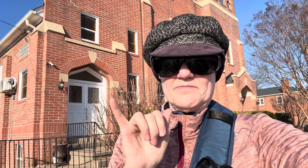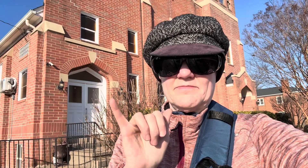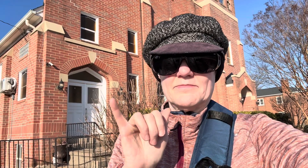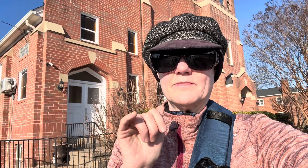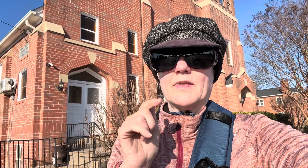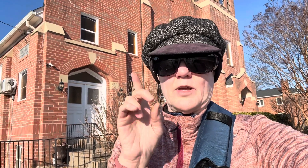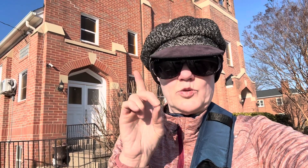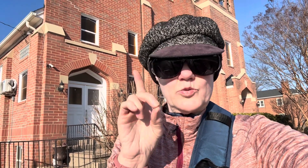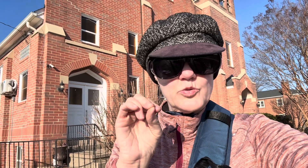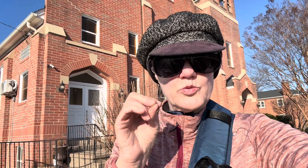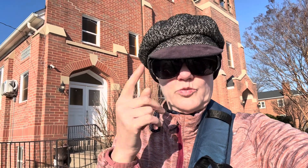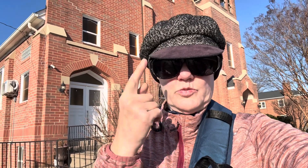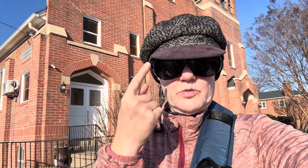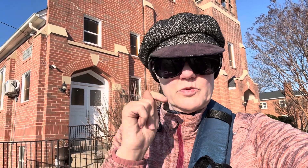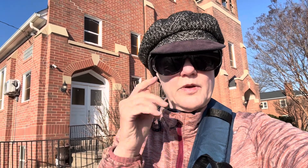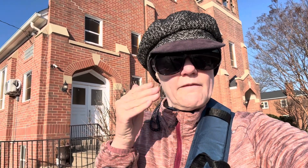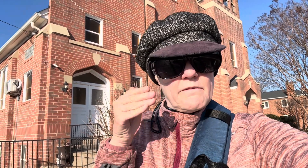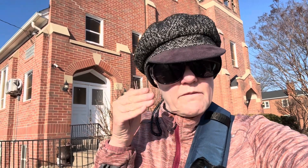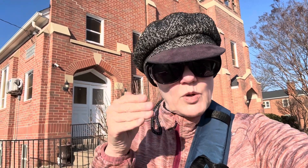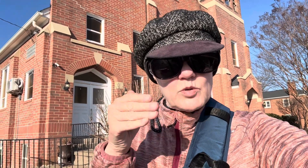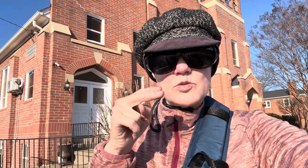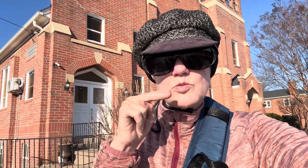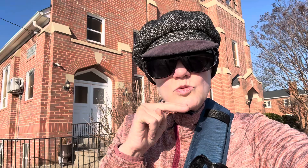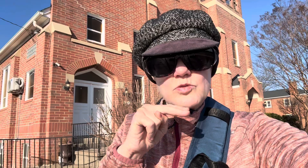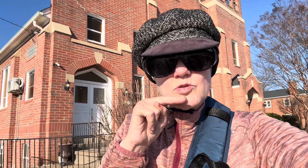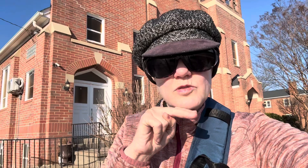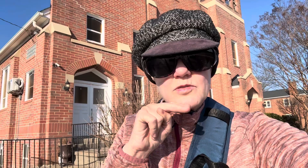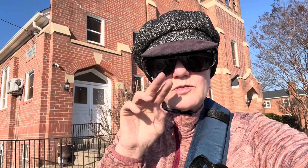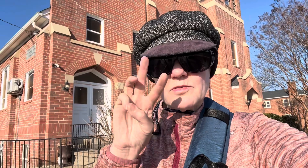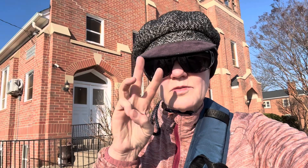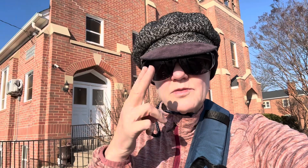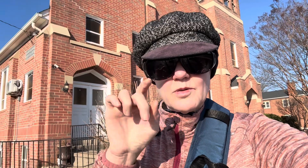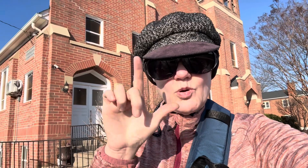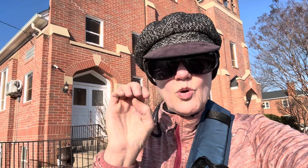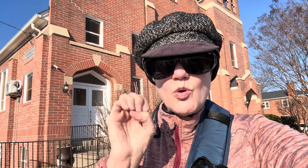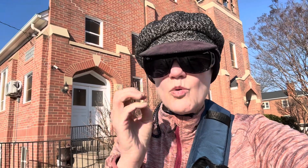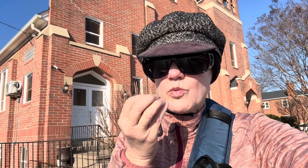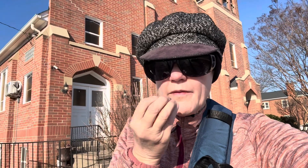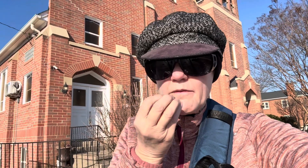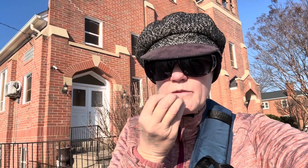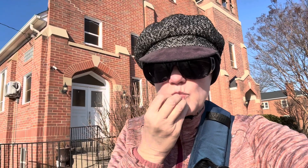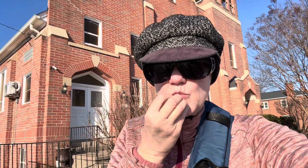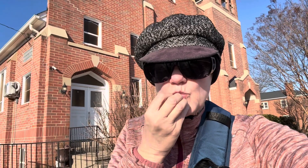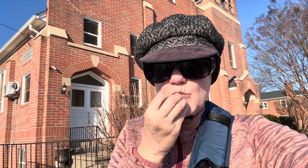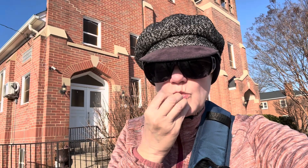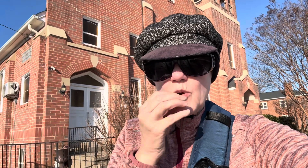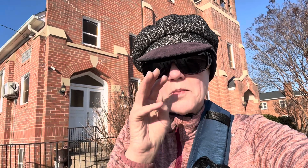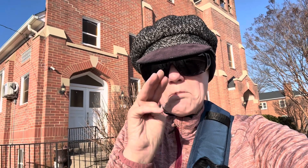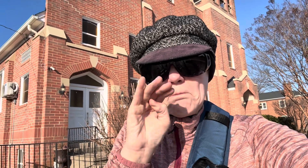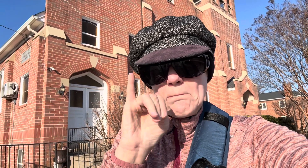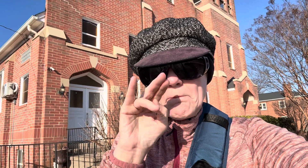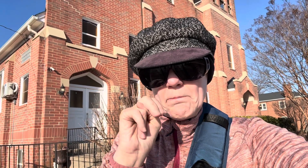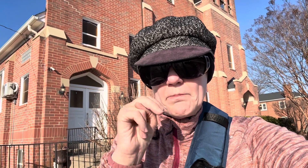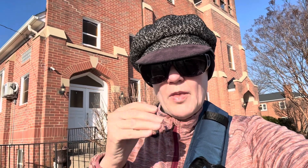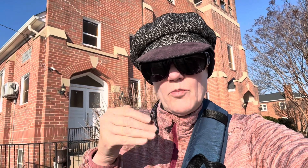Healthy weight and BMI also helps control your blood sugar. But I do try to focus on nutritious whole foods